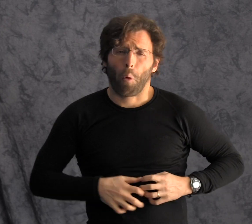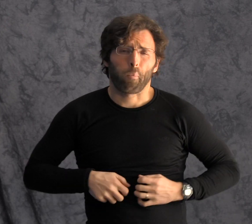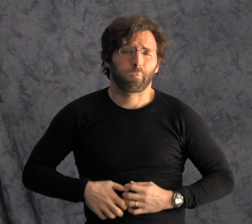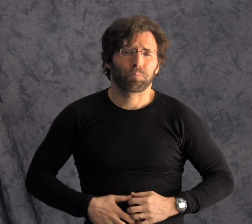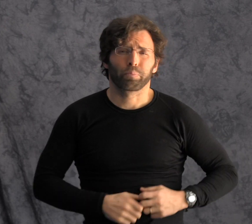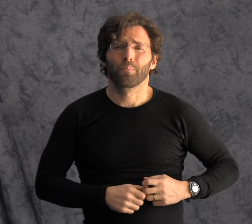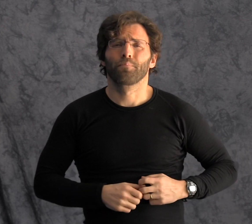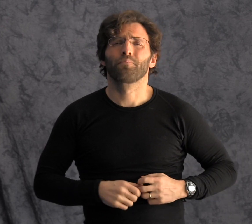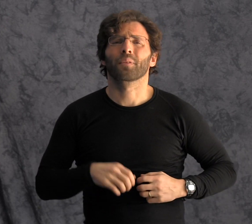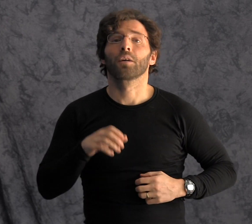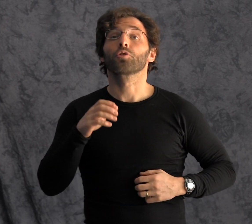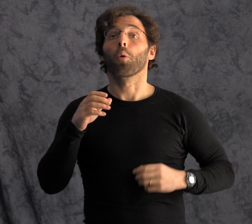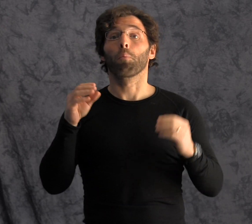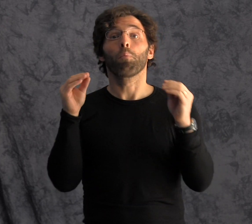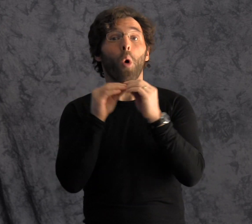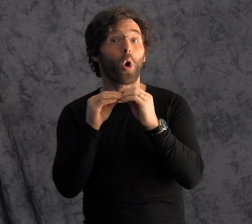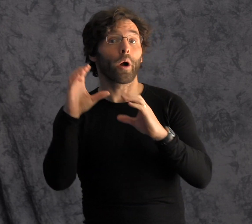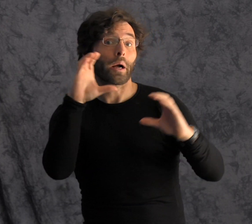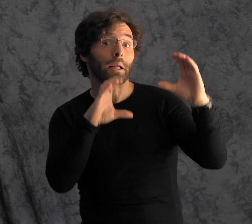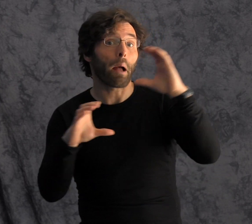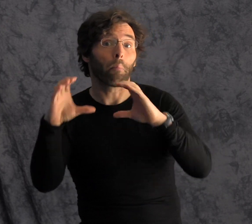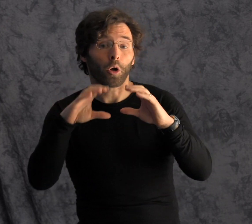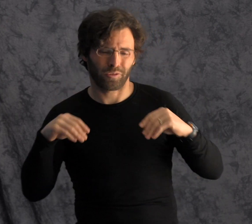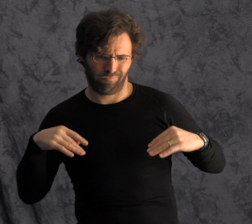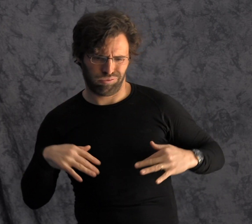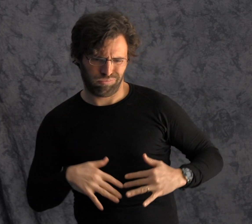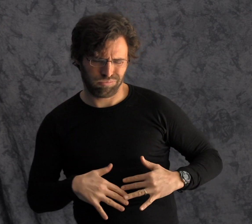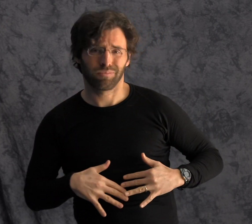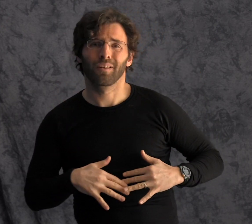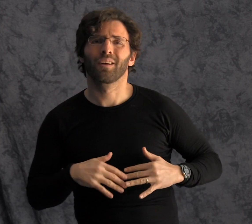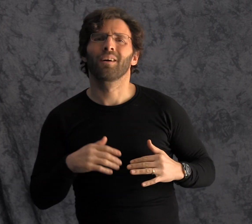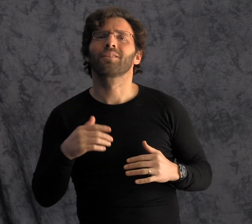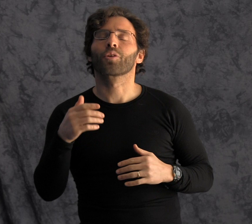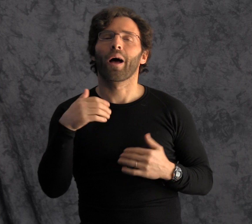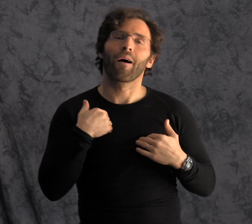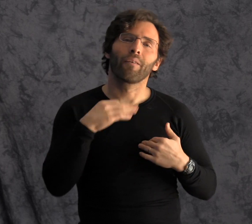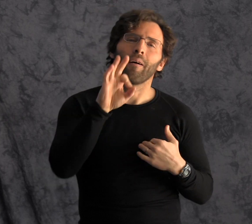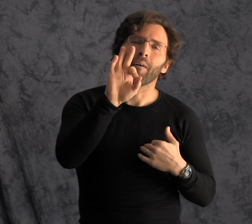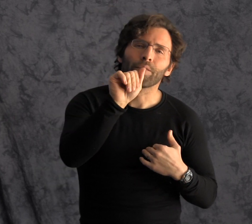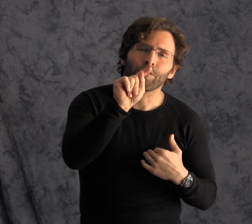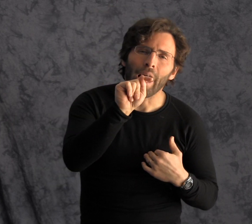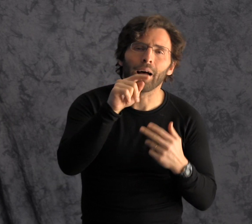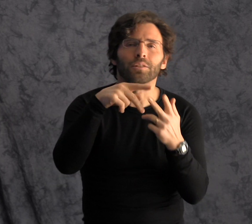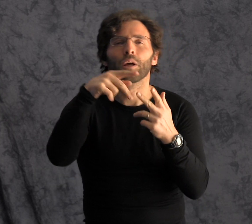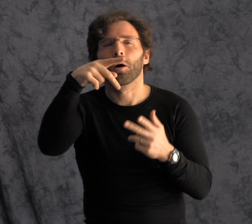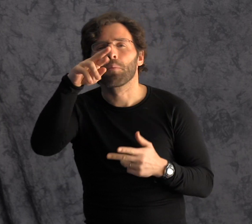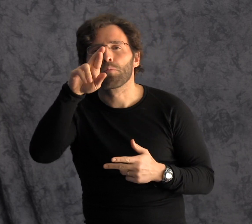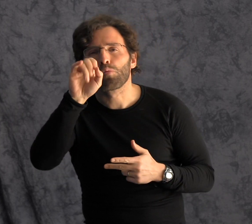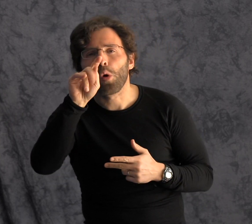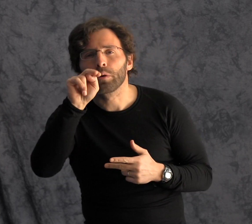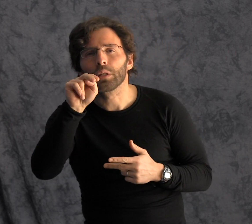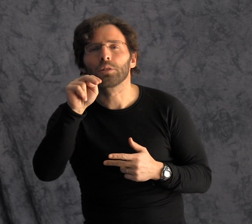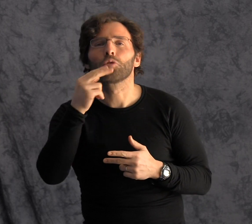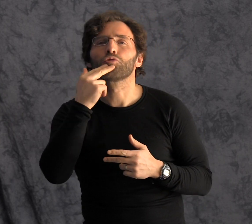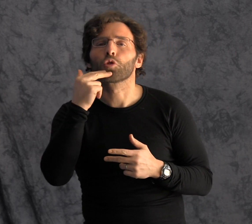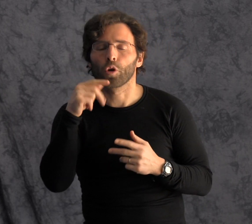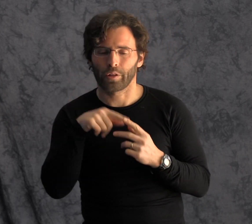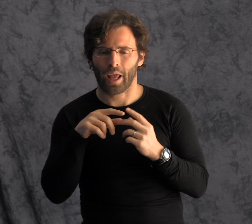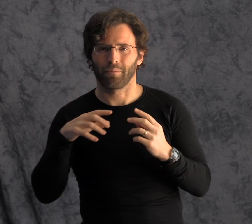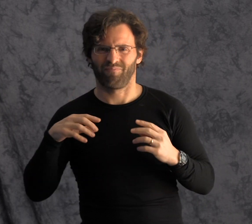like fats and sugars and proteins, down into their smallest, most usable components. Food does spend quite a bit of